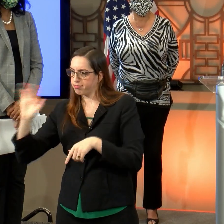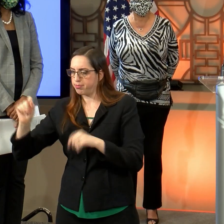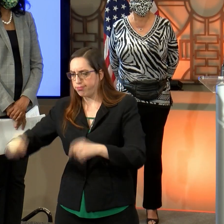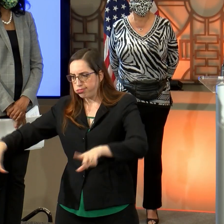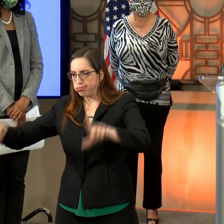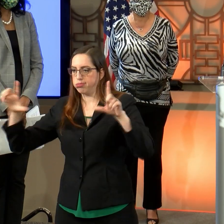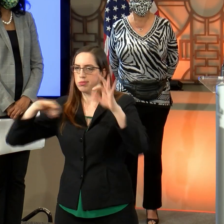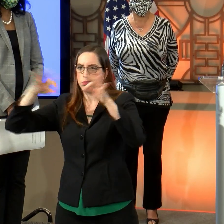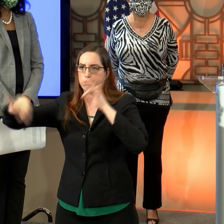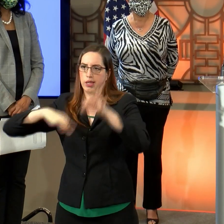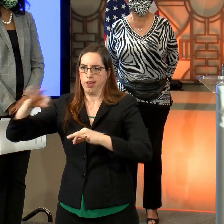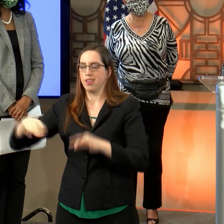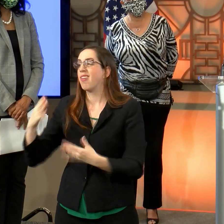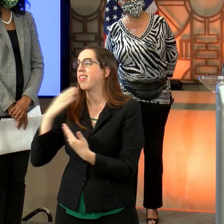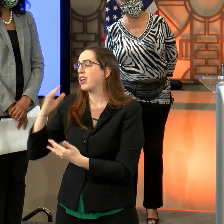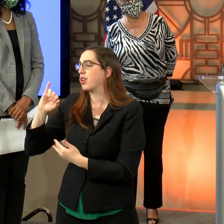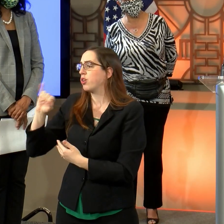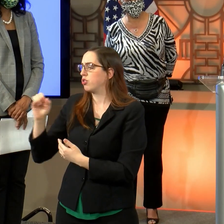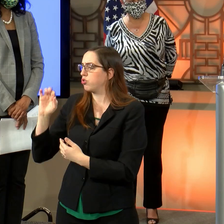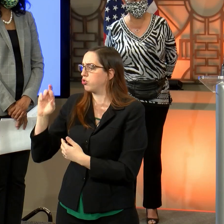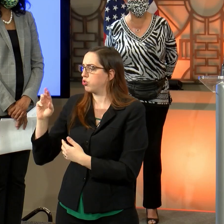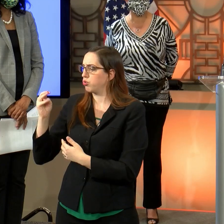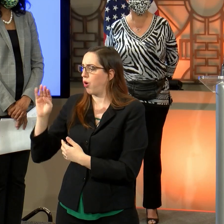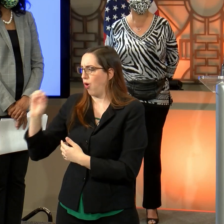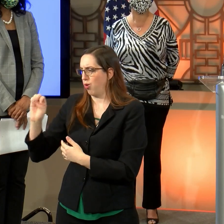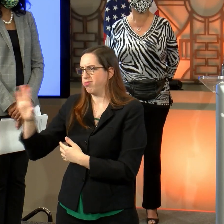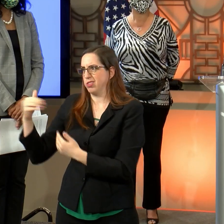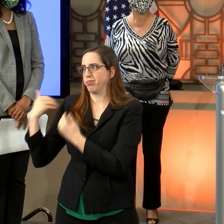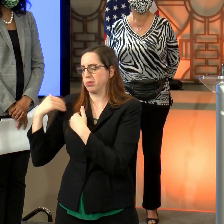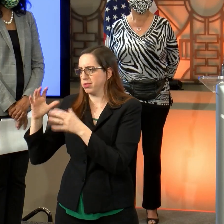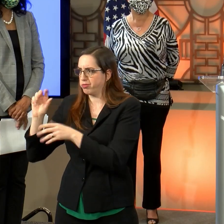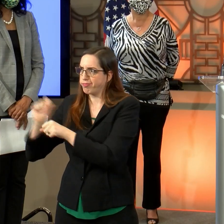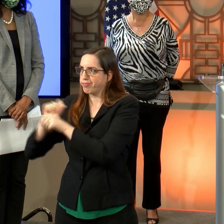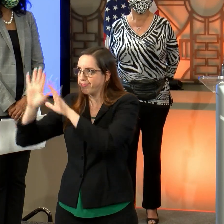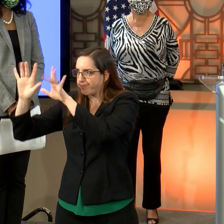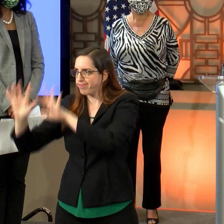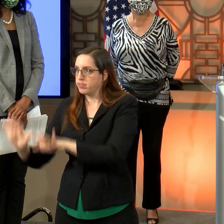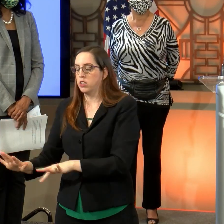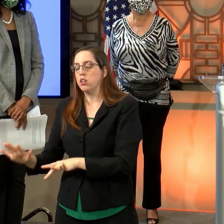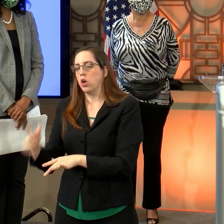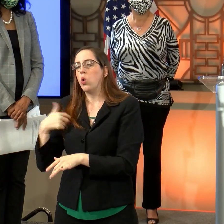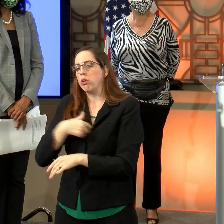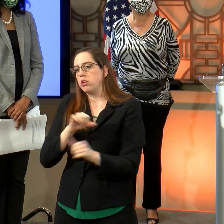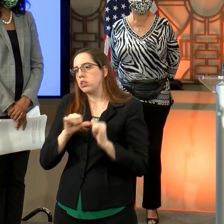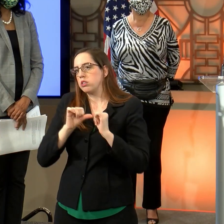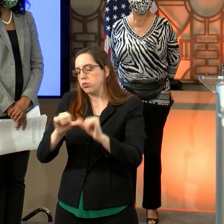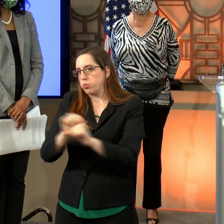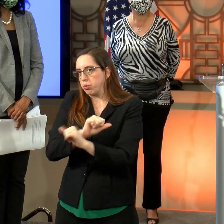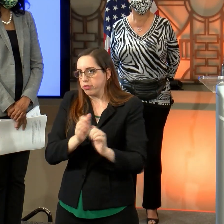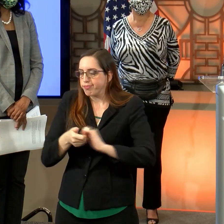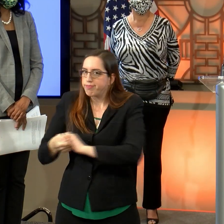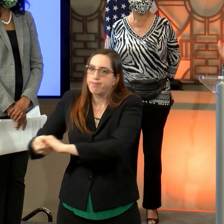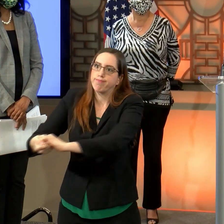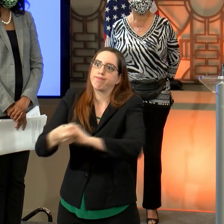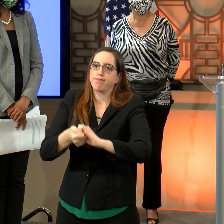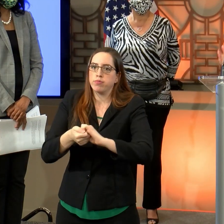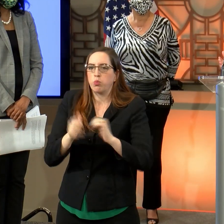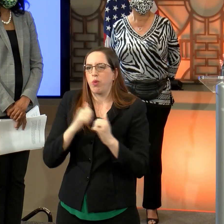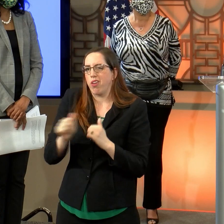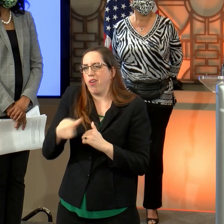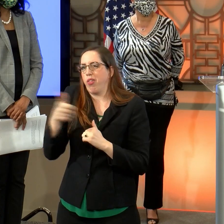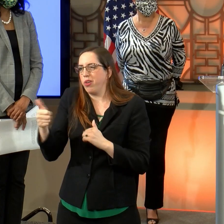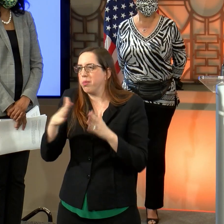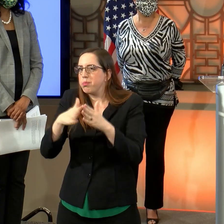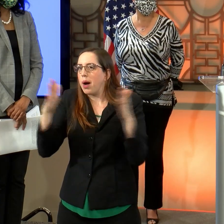you all have done on that. And of course, we continue to work very, very closely with other public